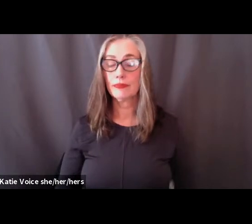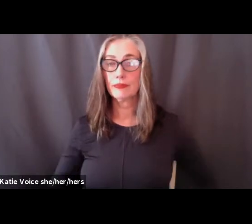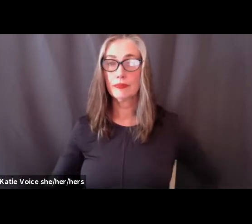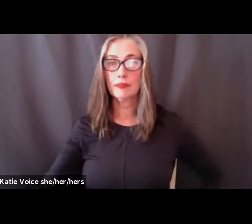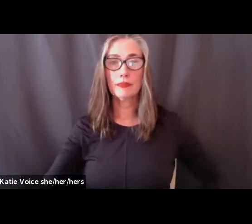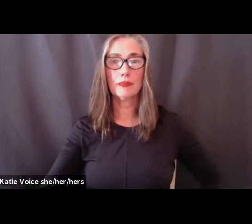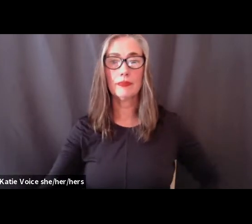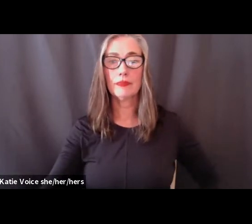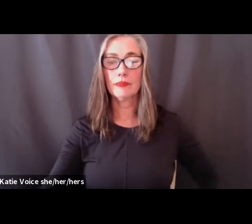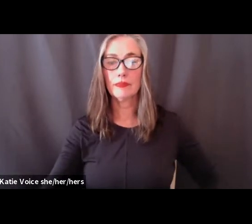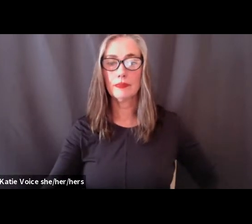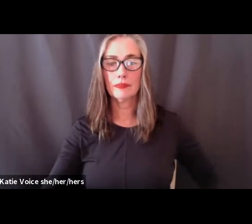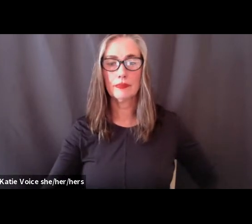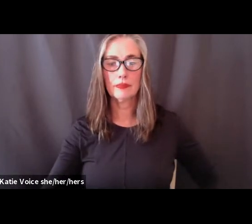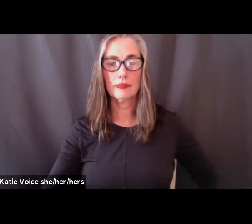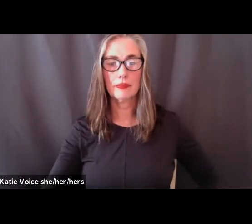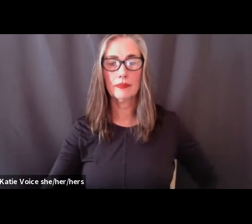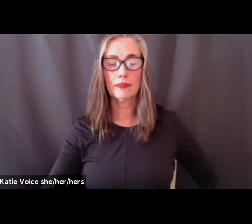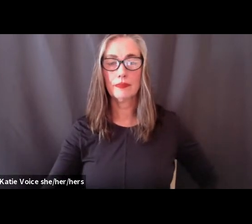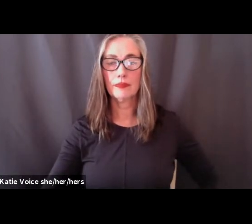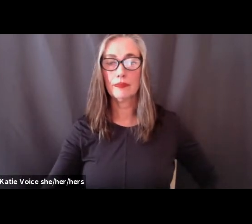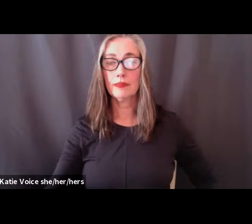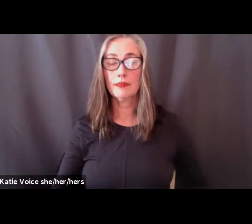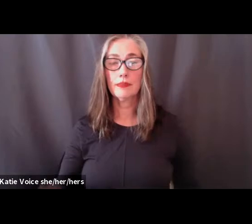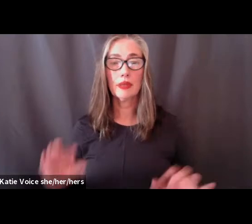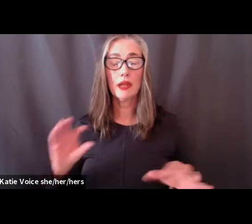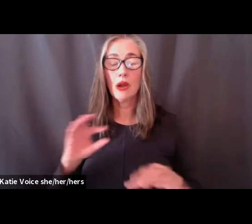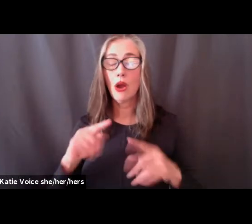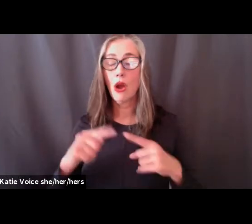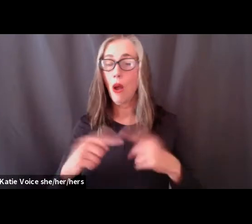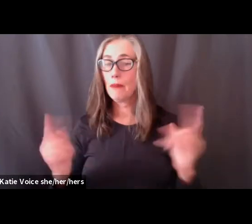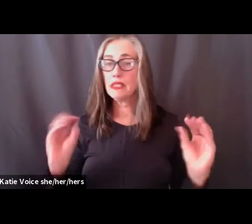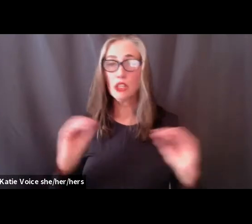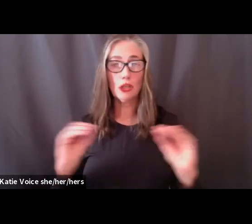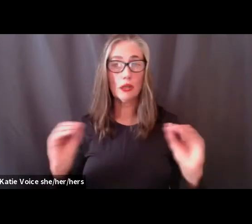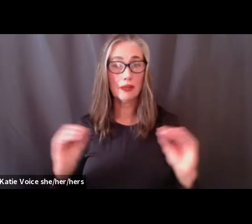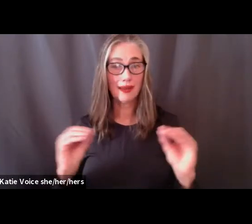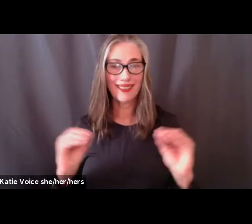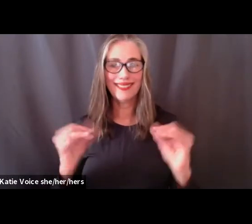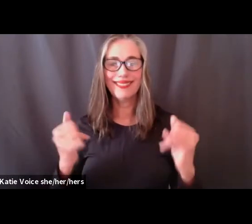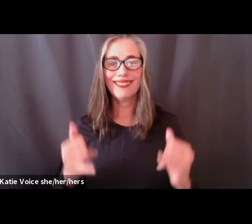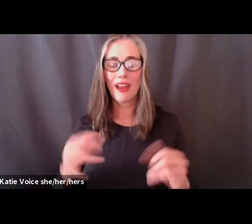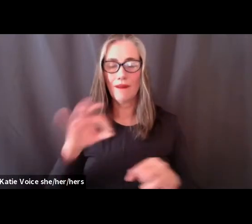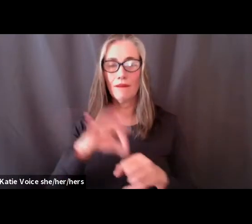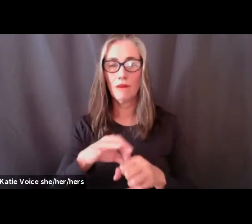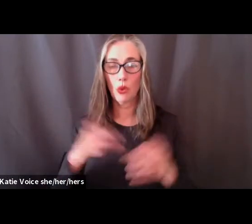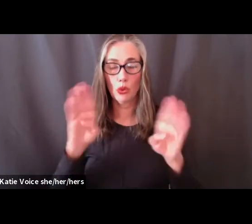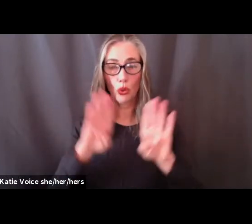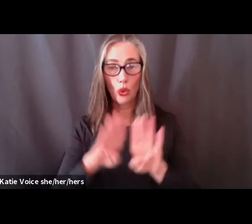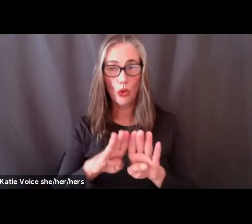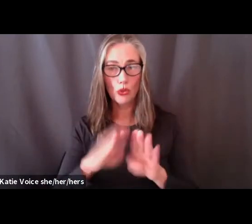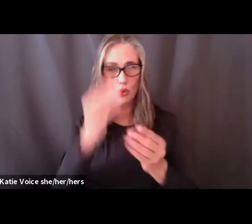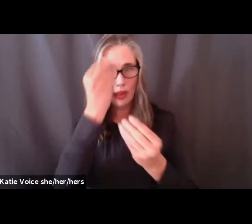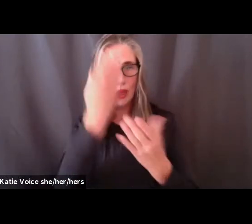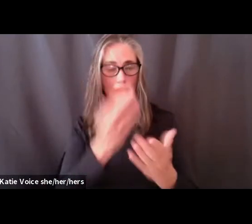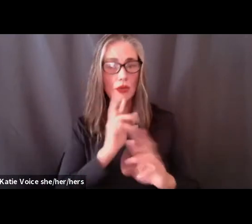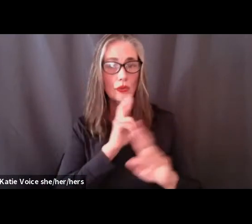Seeing no opposition, voting is closed. You could let us know what the results were. So we